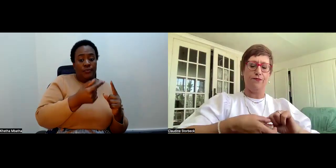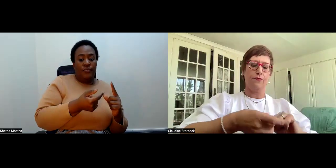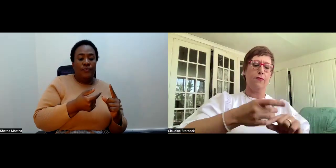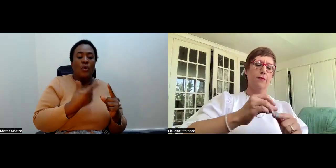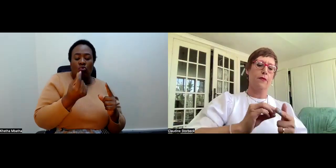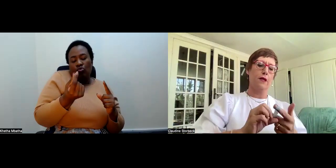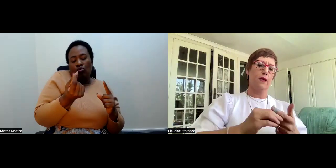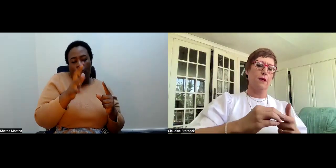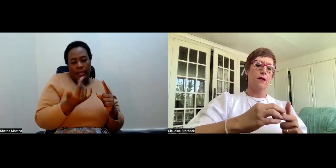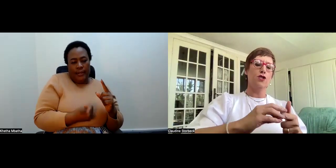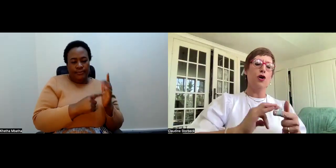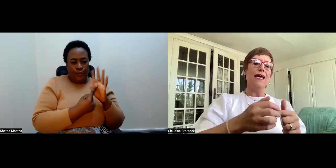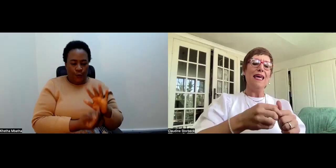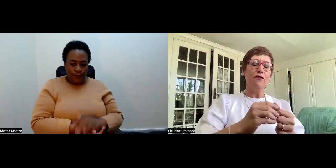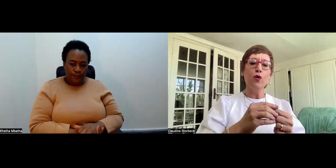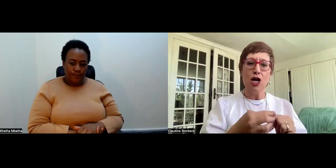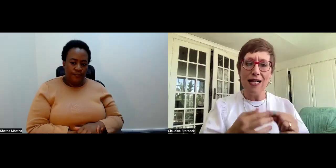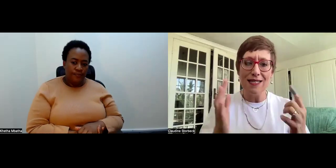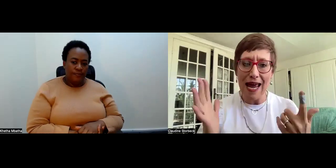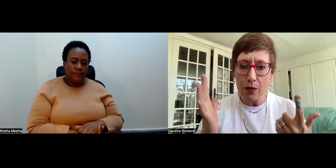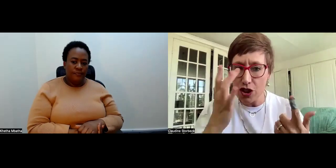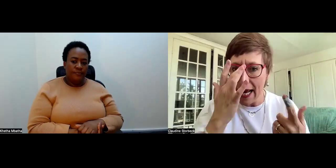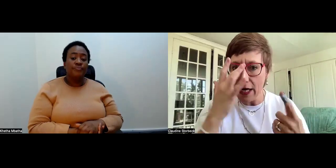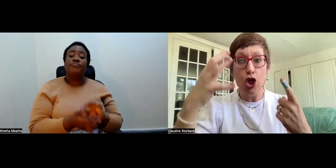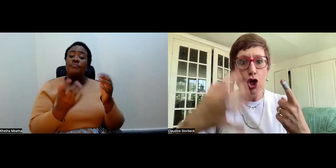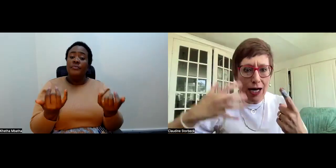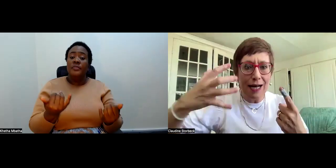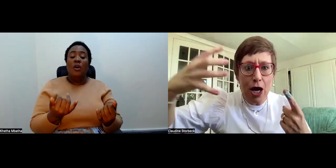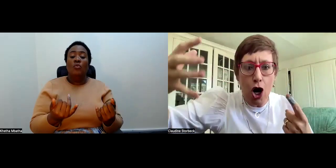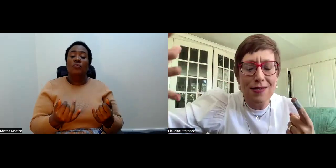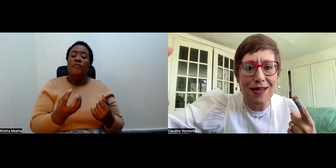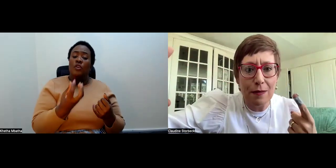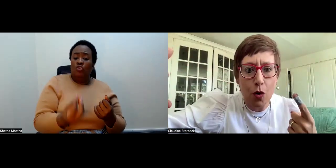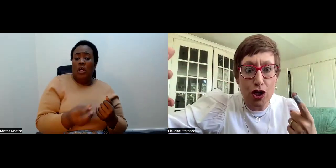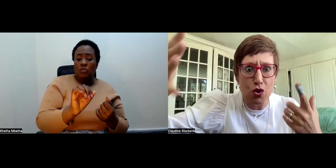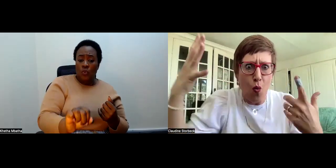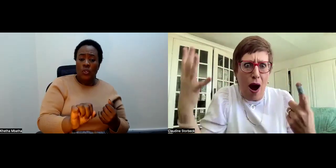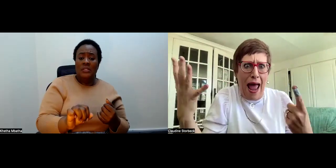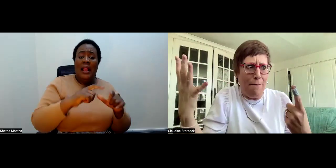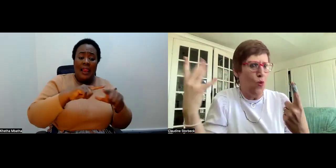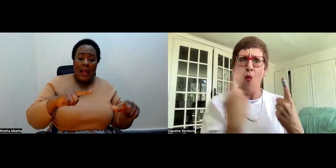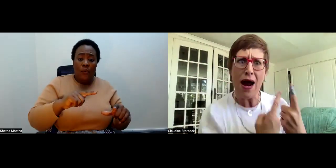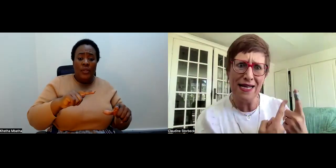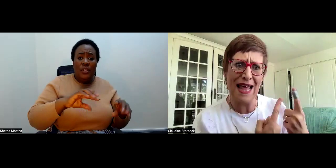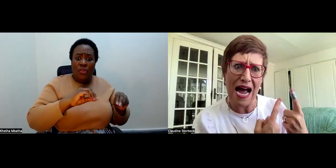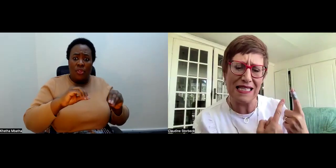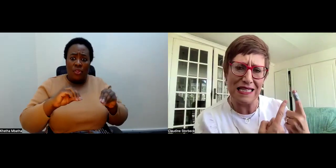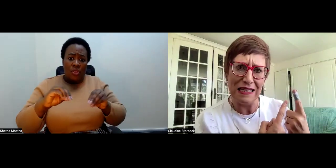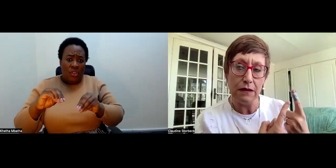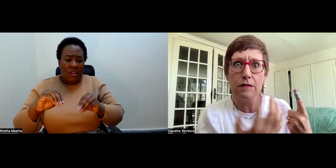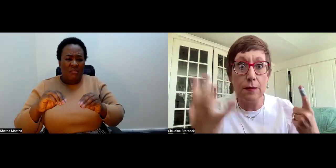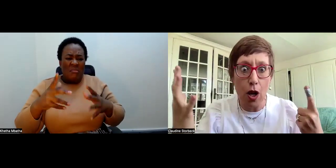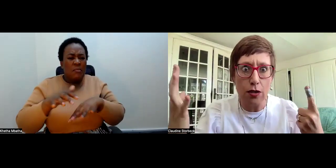finger. So if your child is language delayed, you're going to be asking them questions. What happened? What is